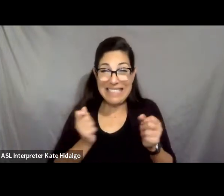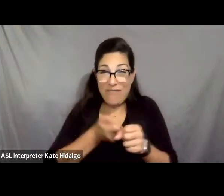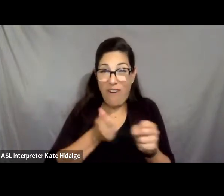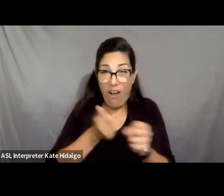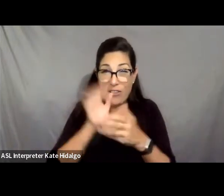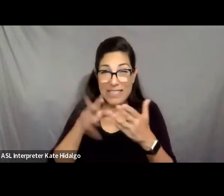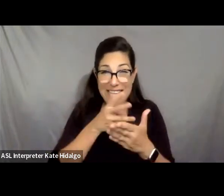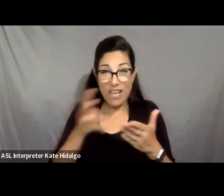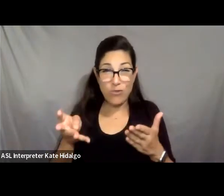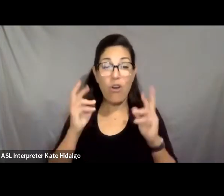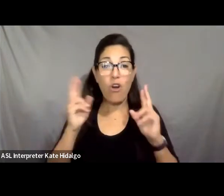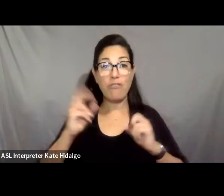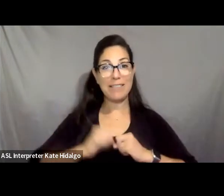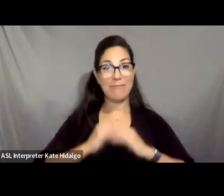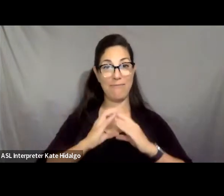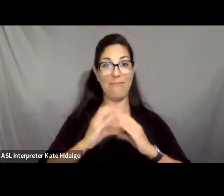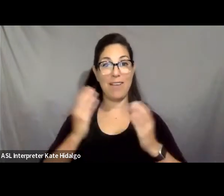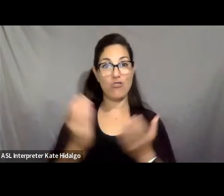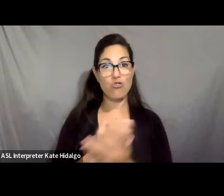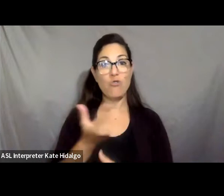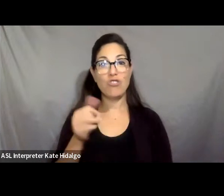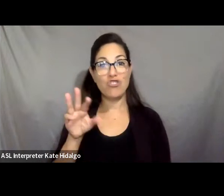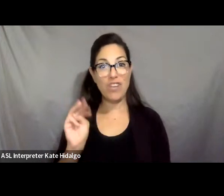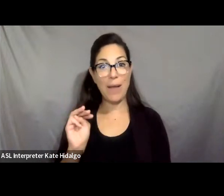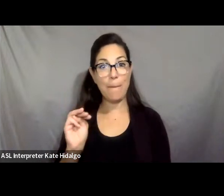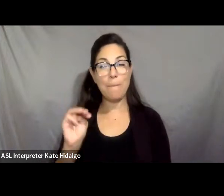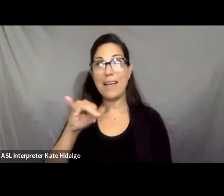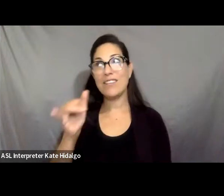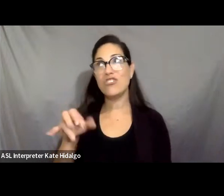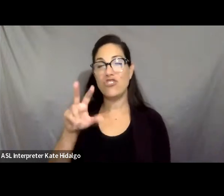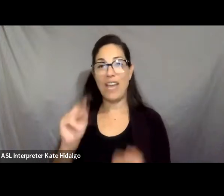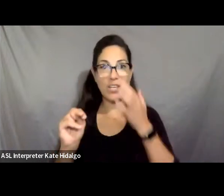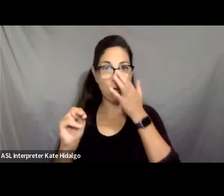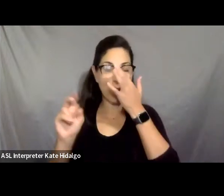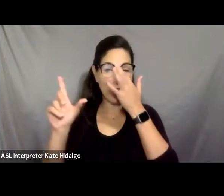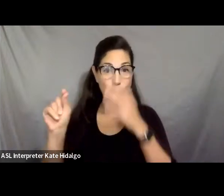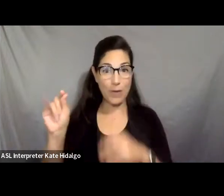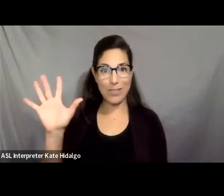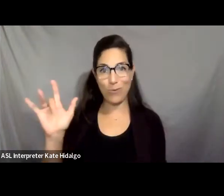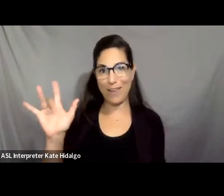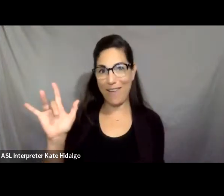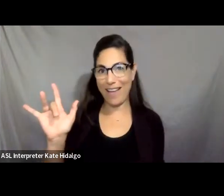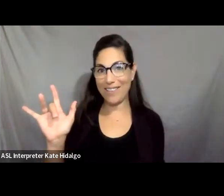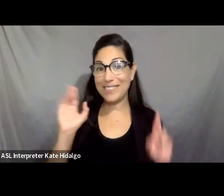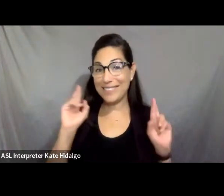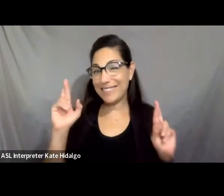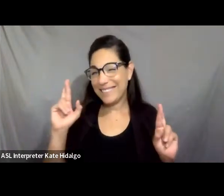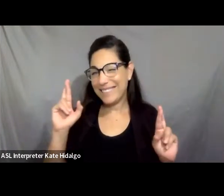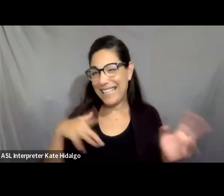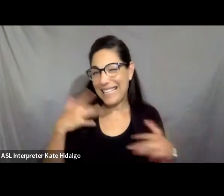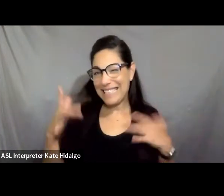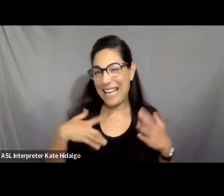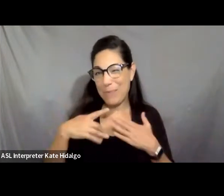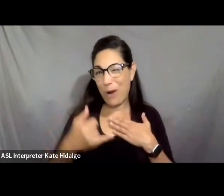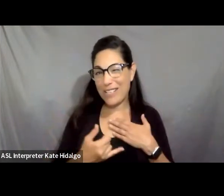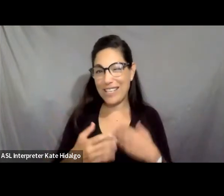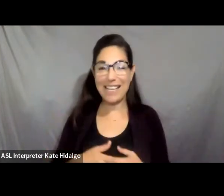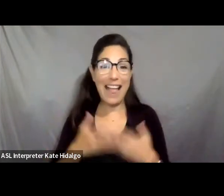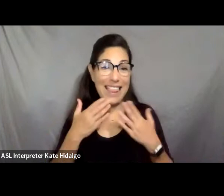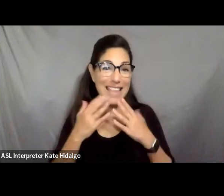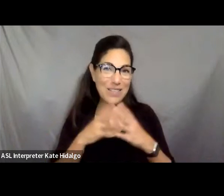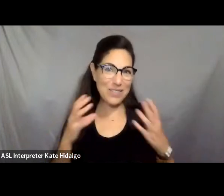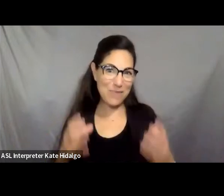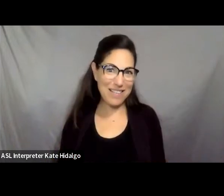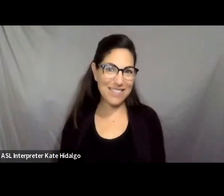to have a brand new gym in January of 2025. And that's a really exciting project. Thank you very